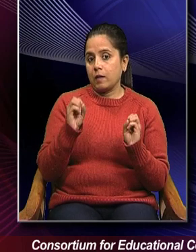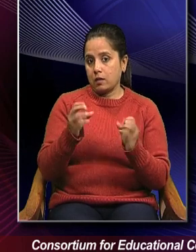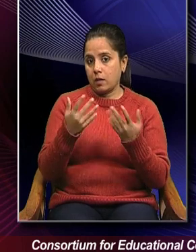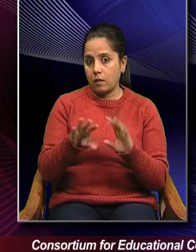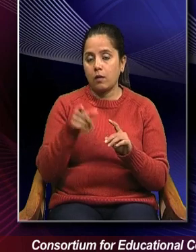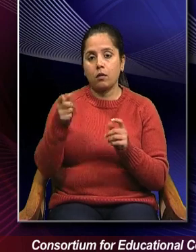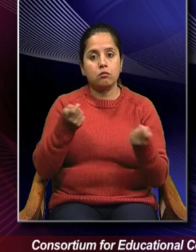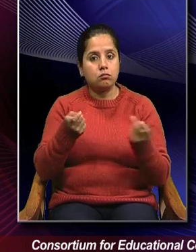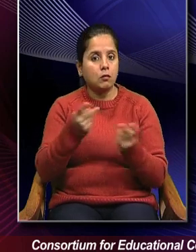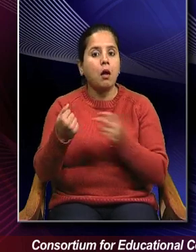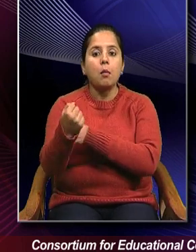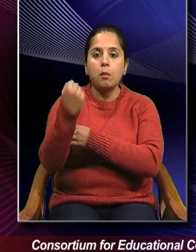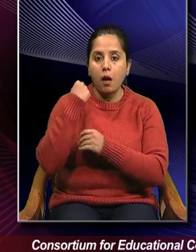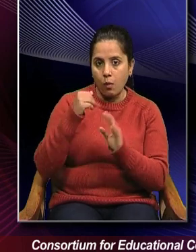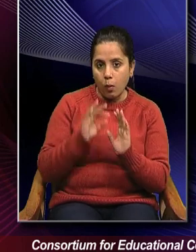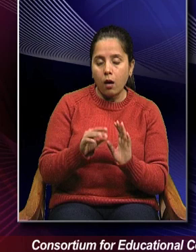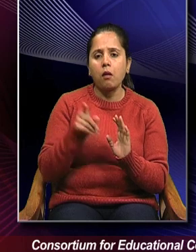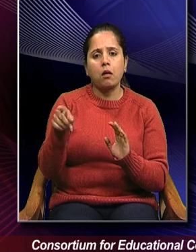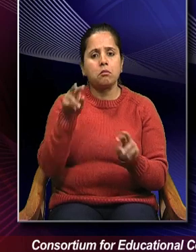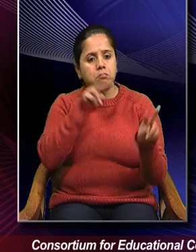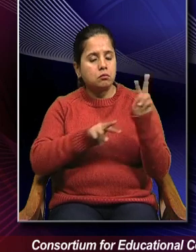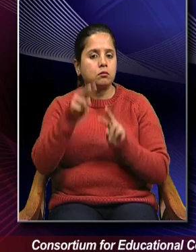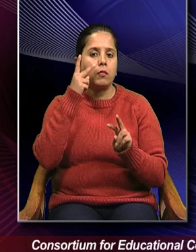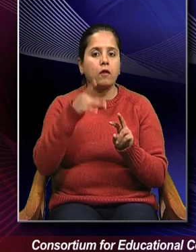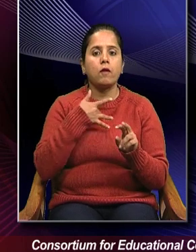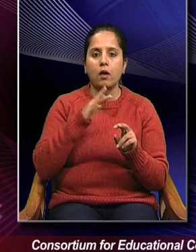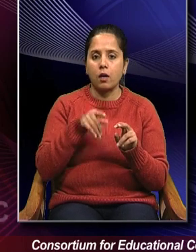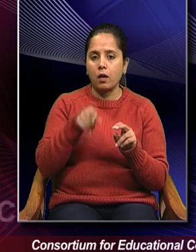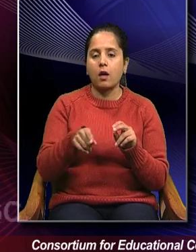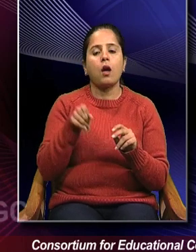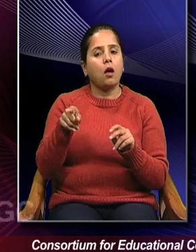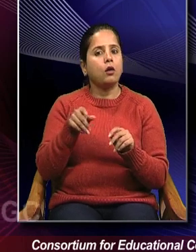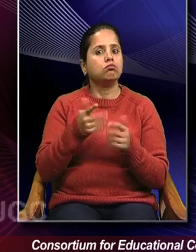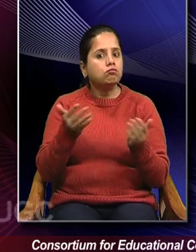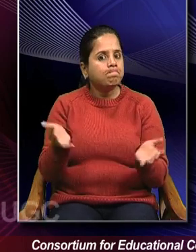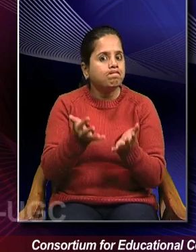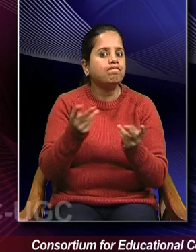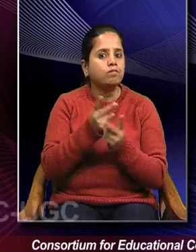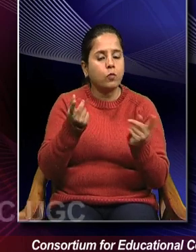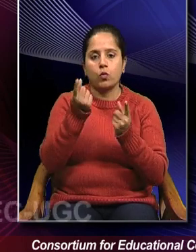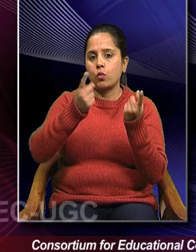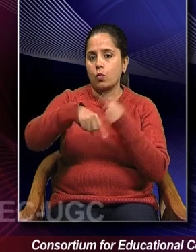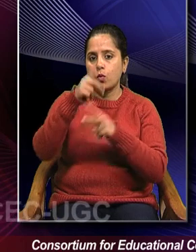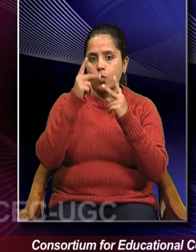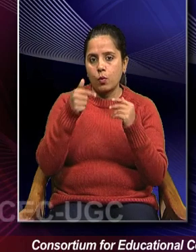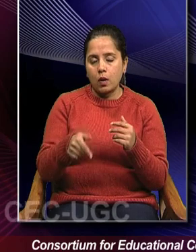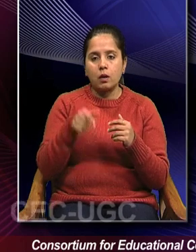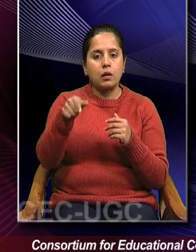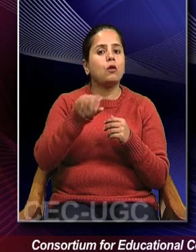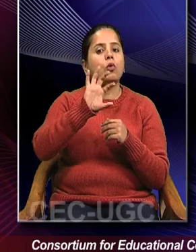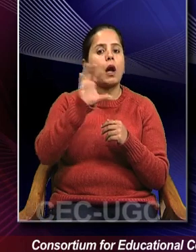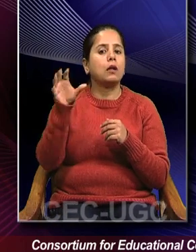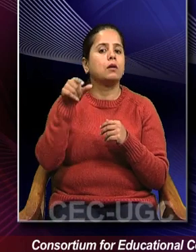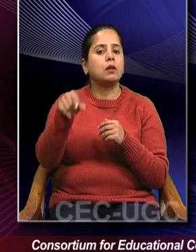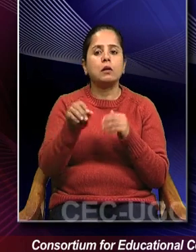dominant powers in that sense, which was the driving force, where we see that the less developed countries of the